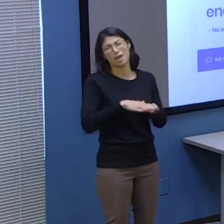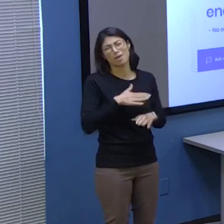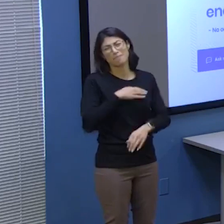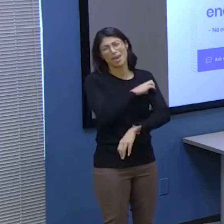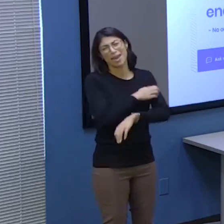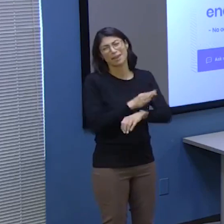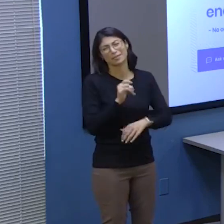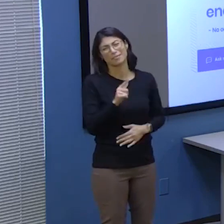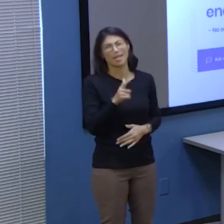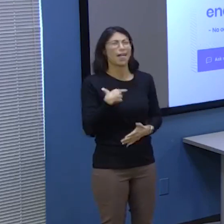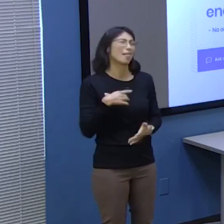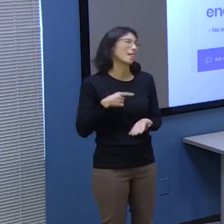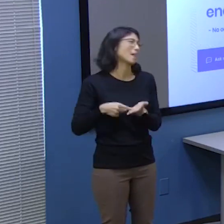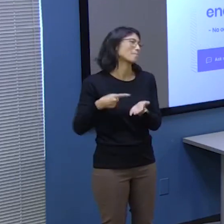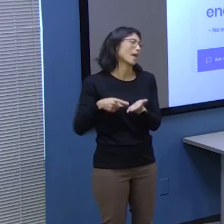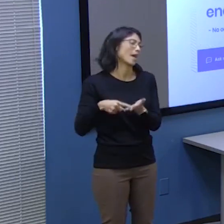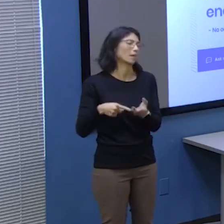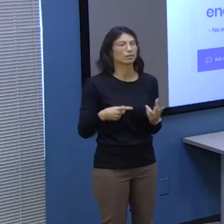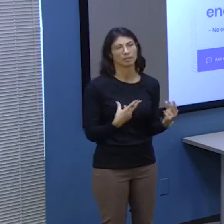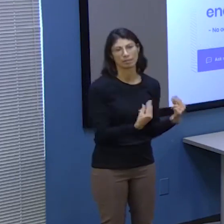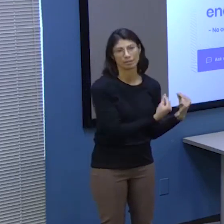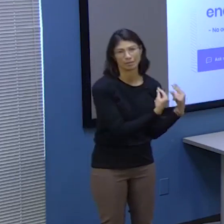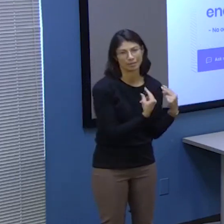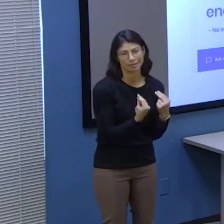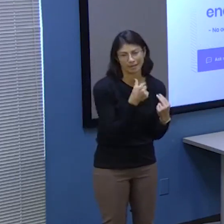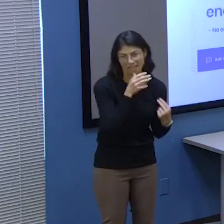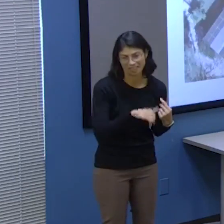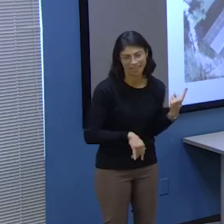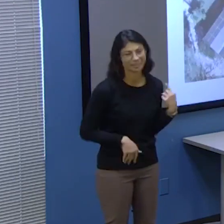bill, said no one ever.